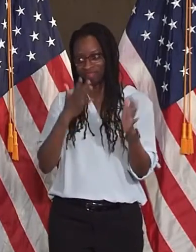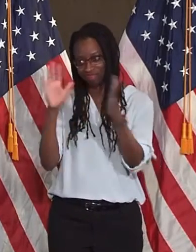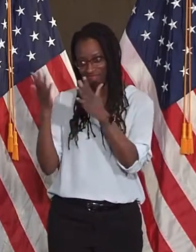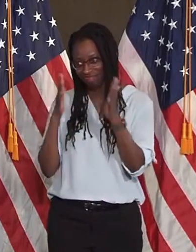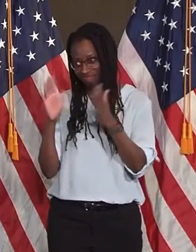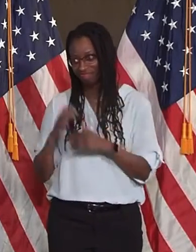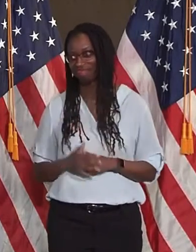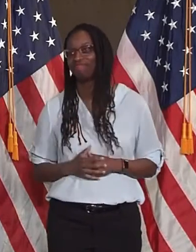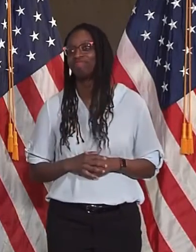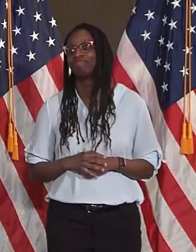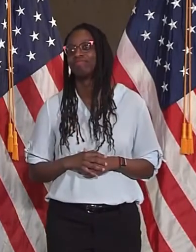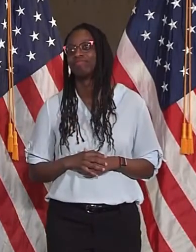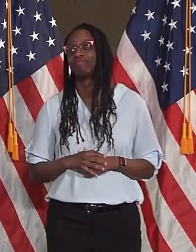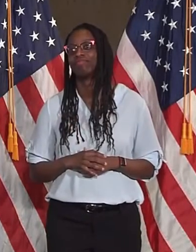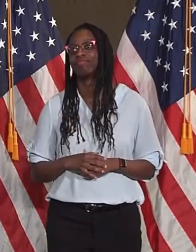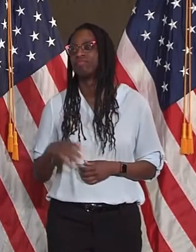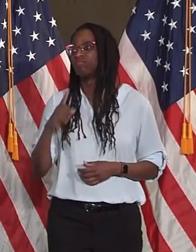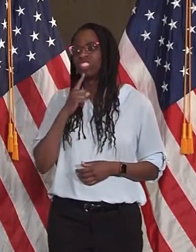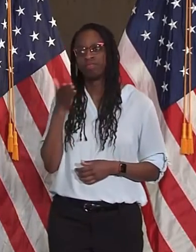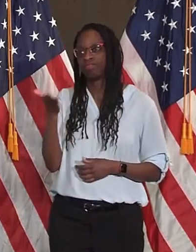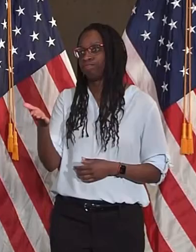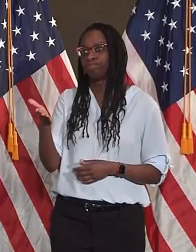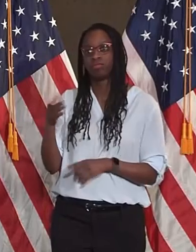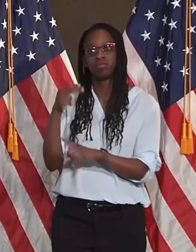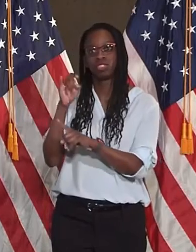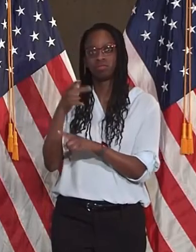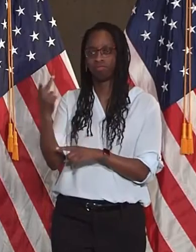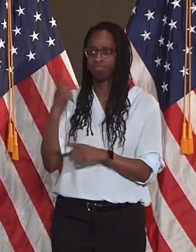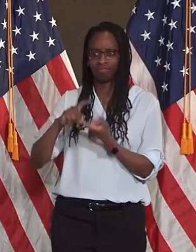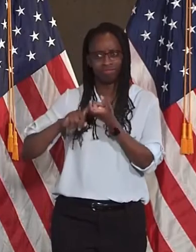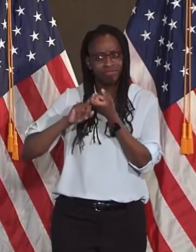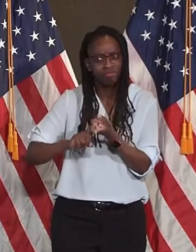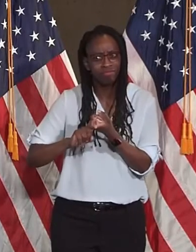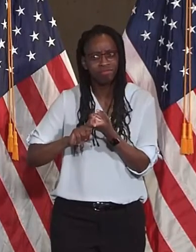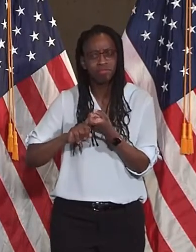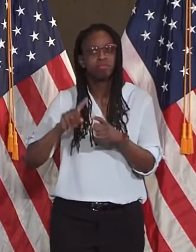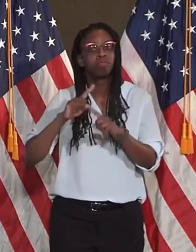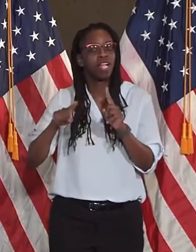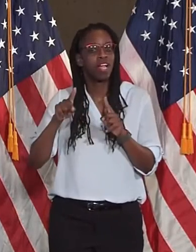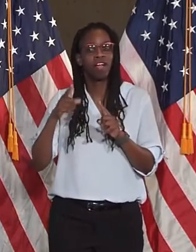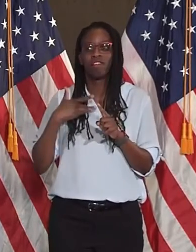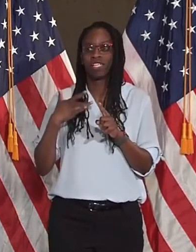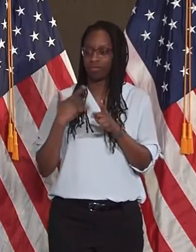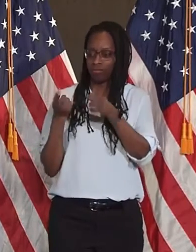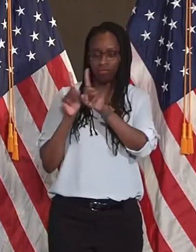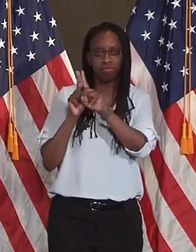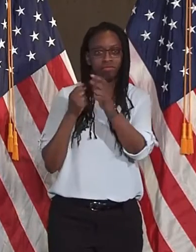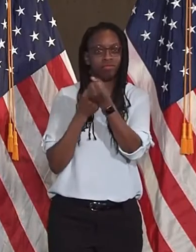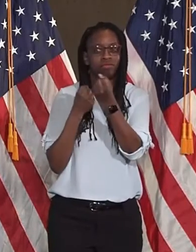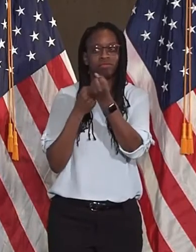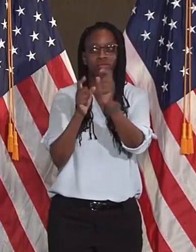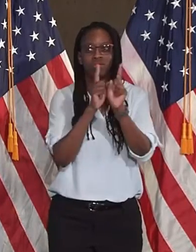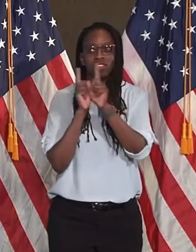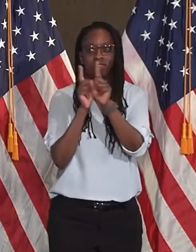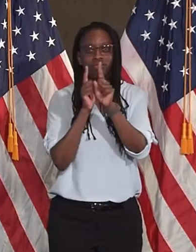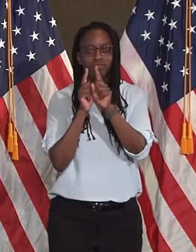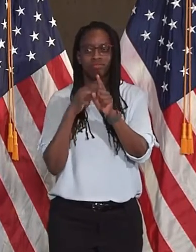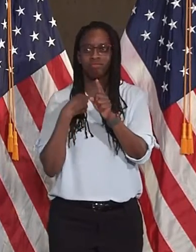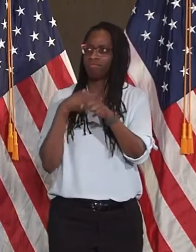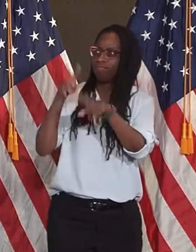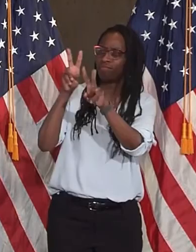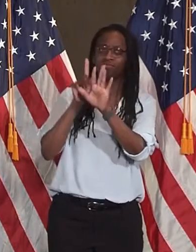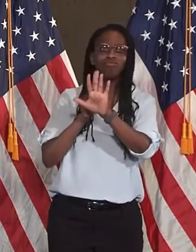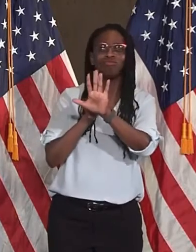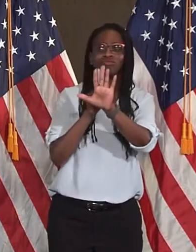You are not only my friend, you are my congresswoman. I would not be here today, standing